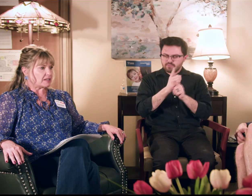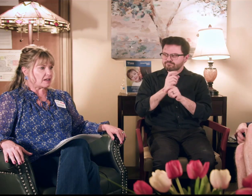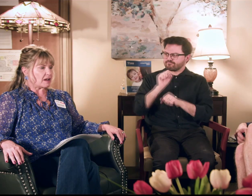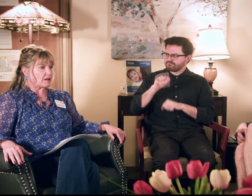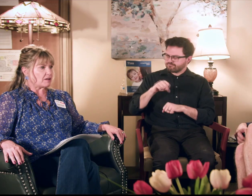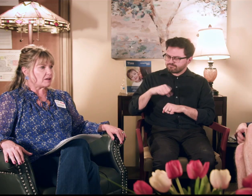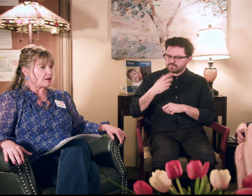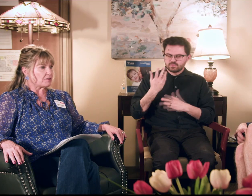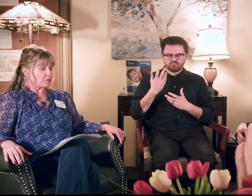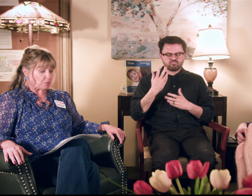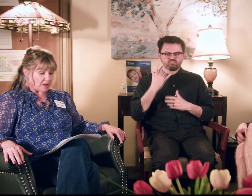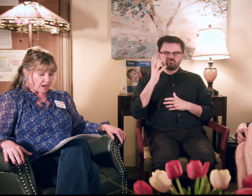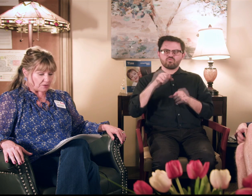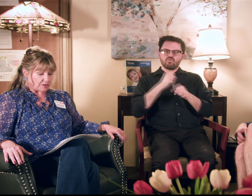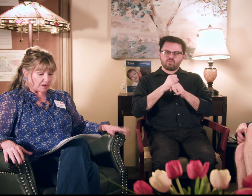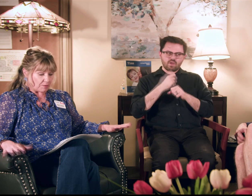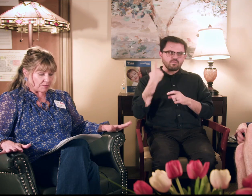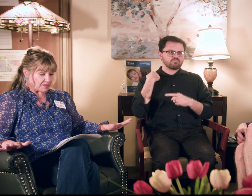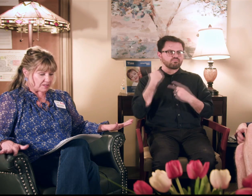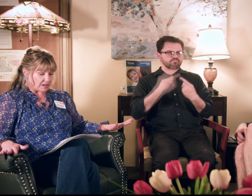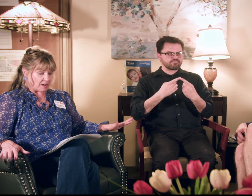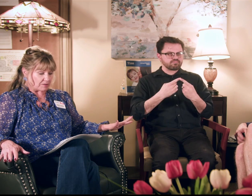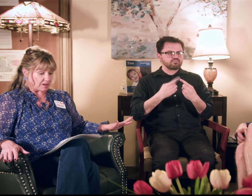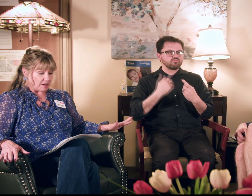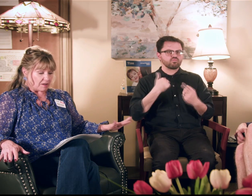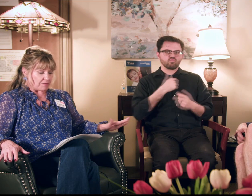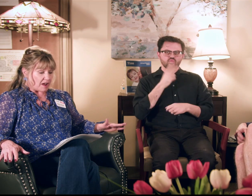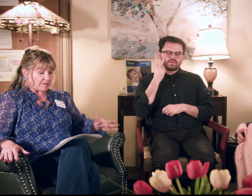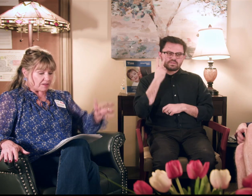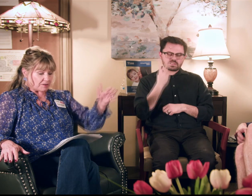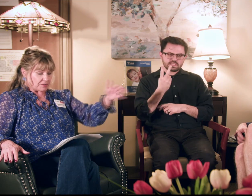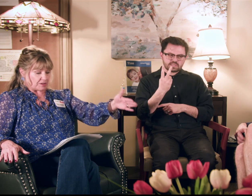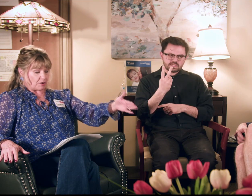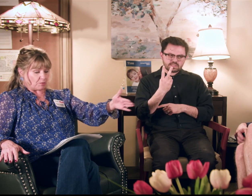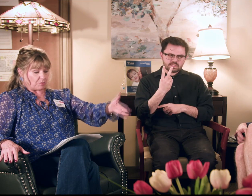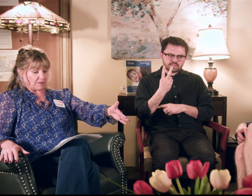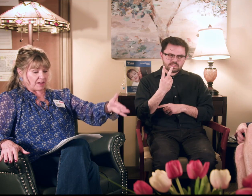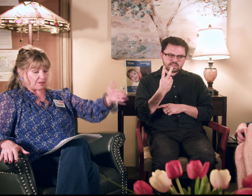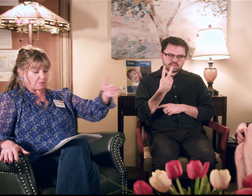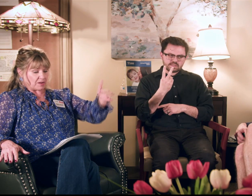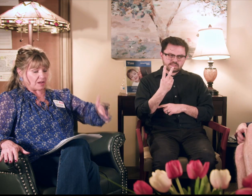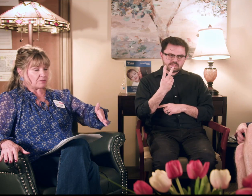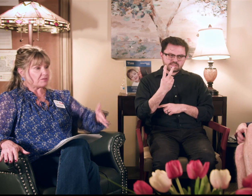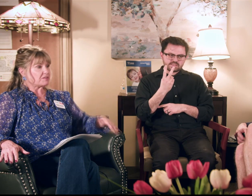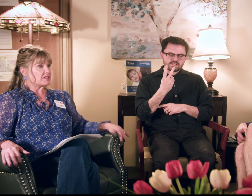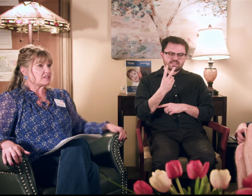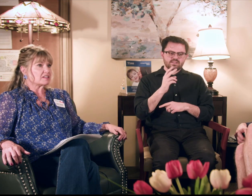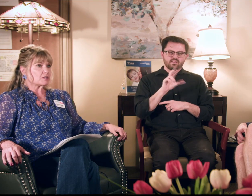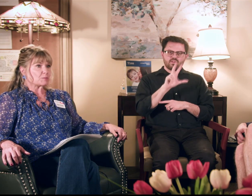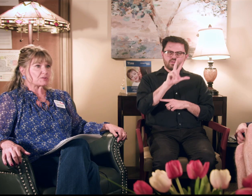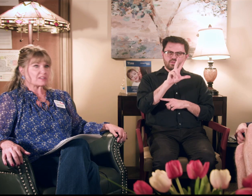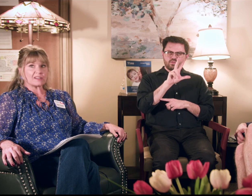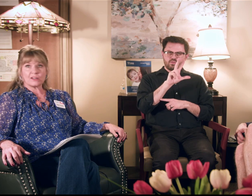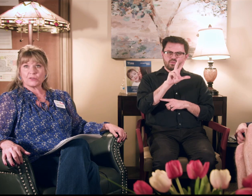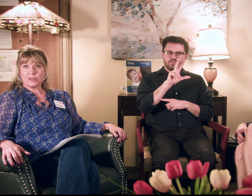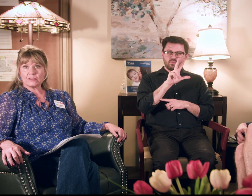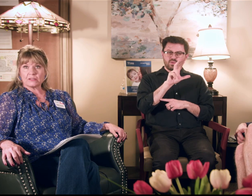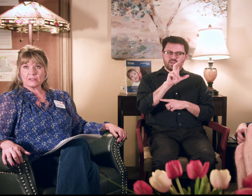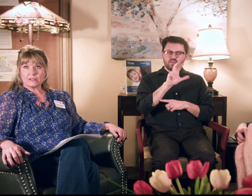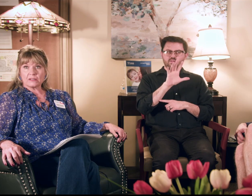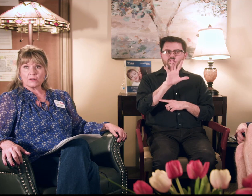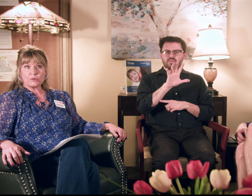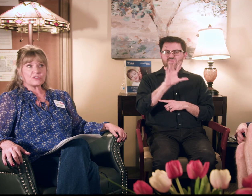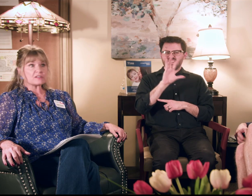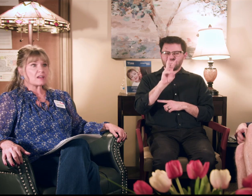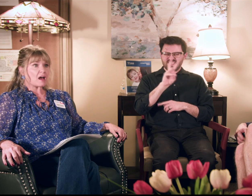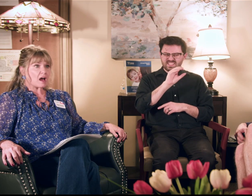have seen a 300, I wrote this down, 5 years ago, we've had a 356%